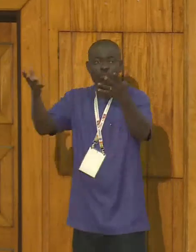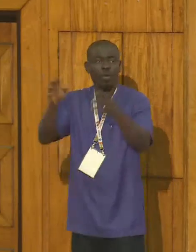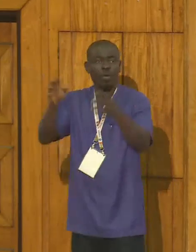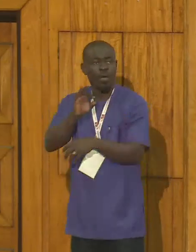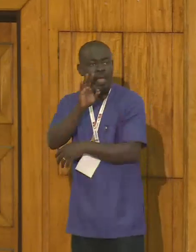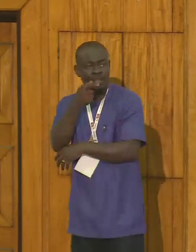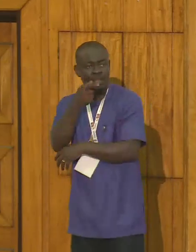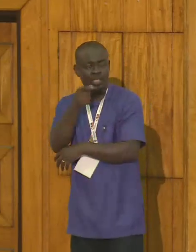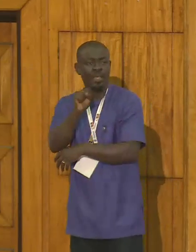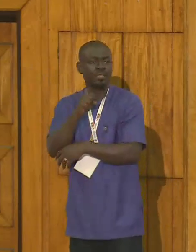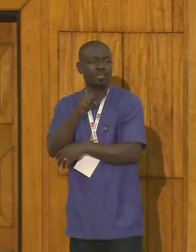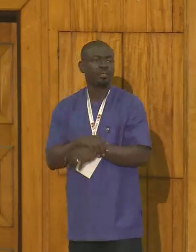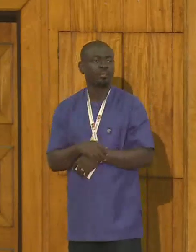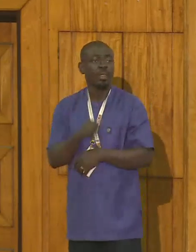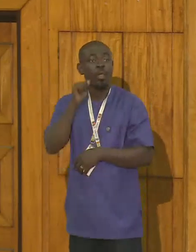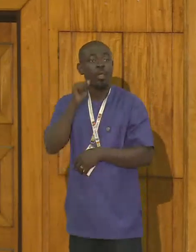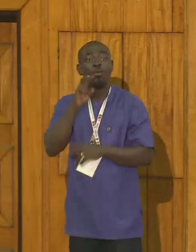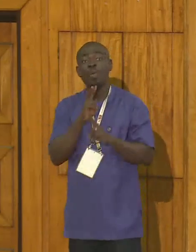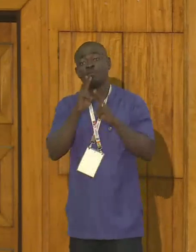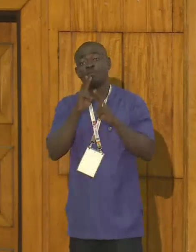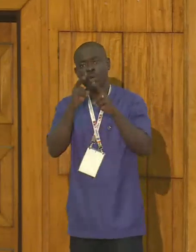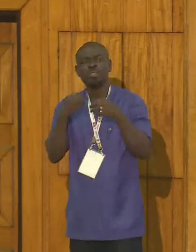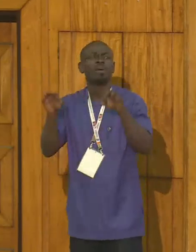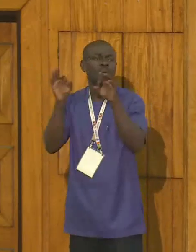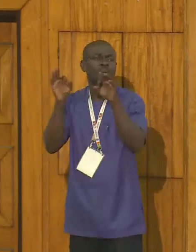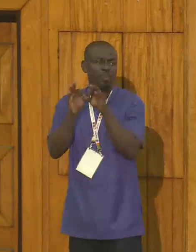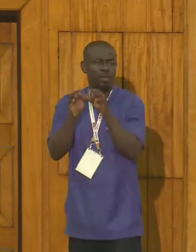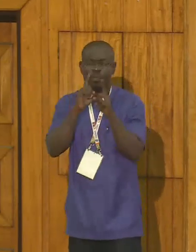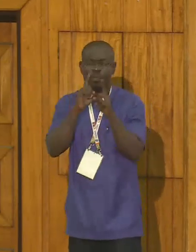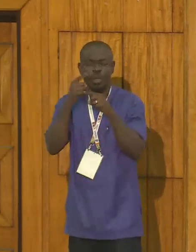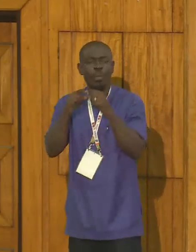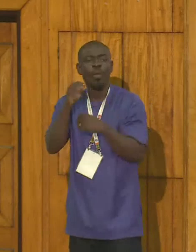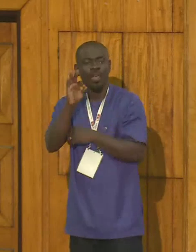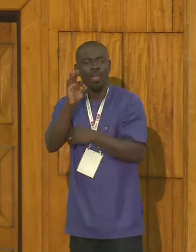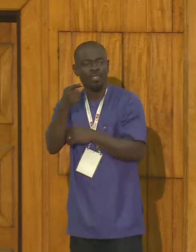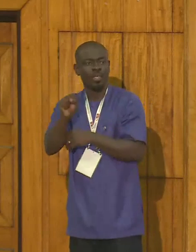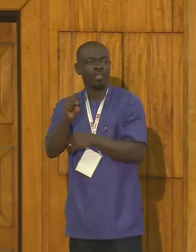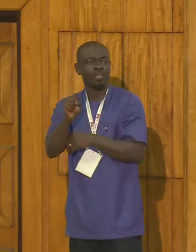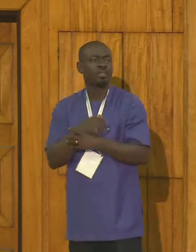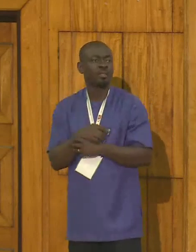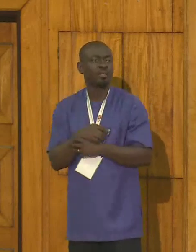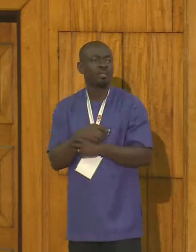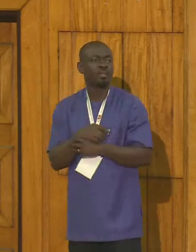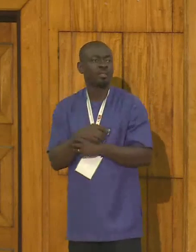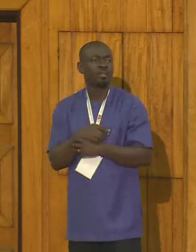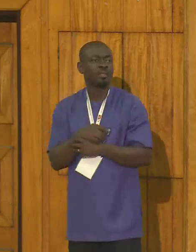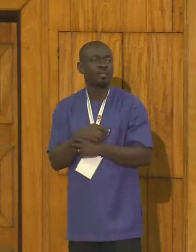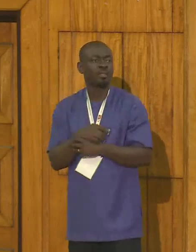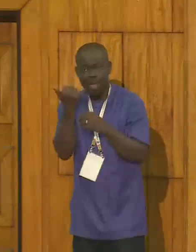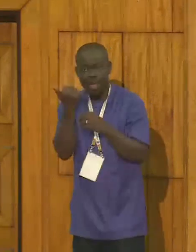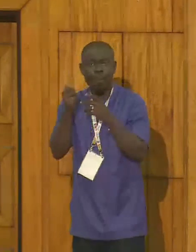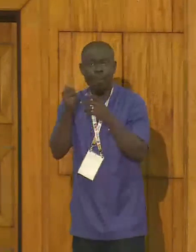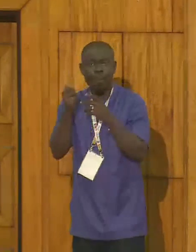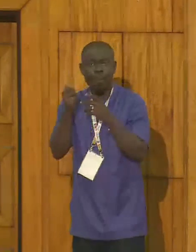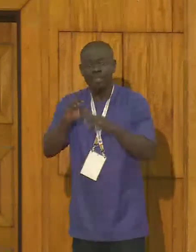FGS. Women's voices matter when we talk about FGS, and then multi-sectoral partners can